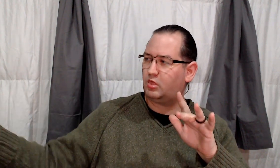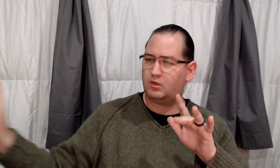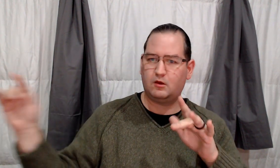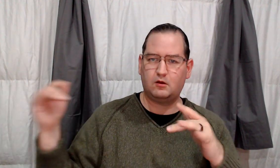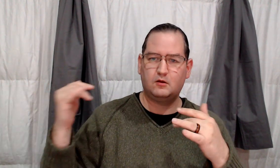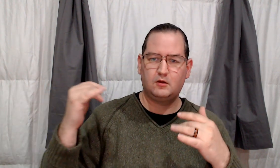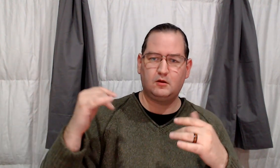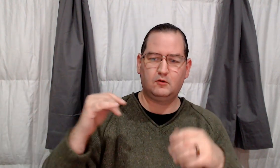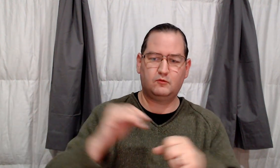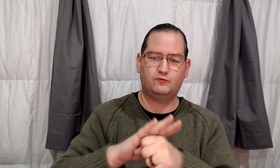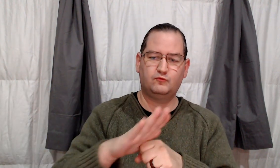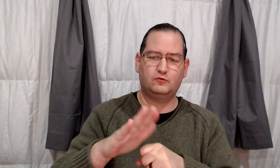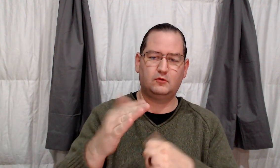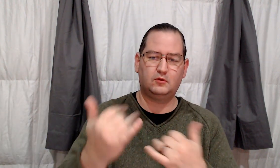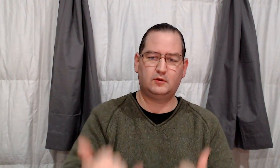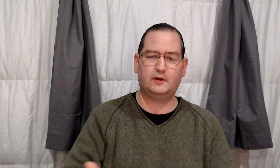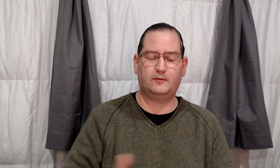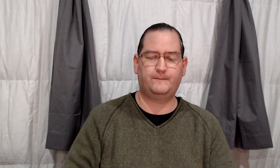That's right, in your own time, in your own way.